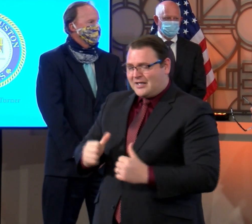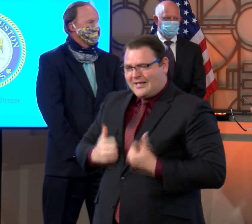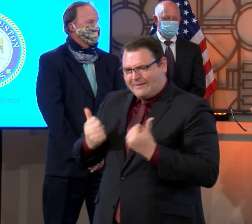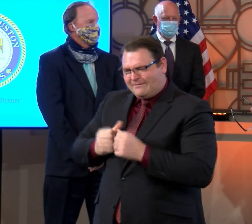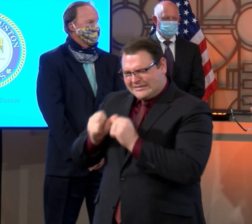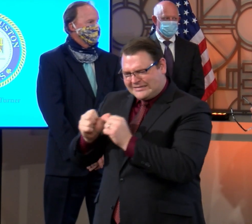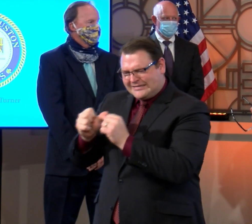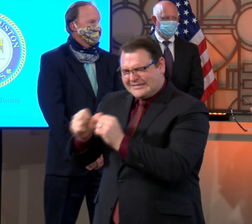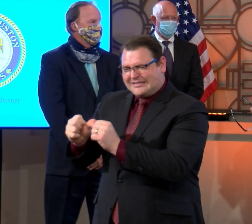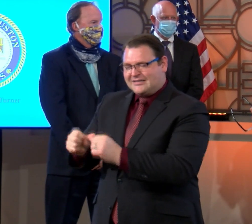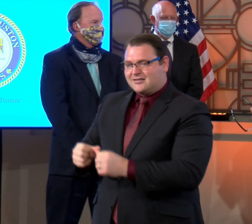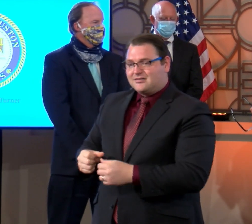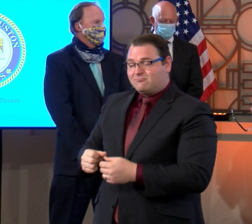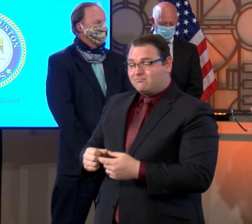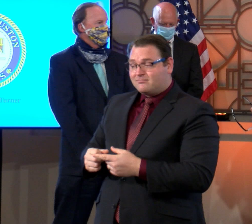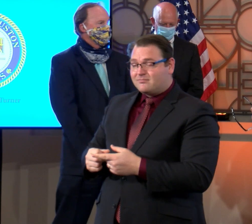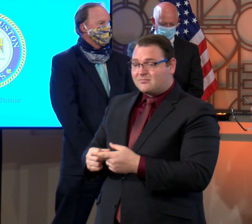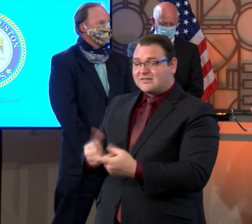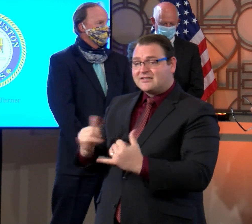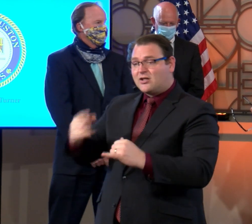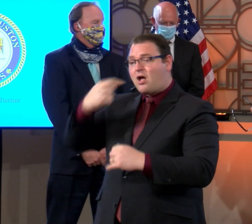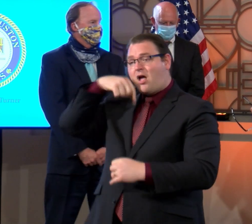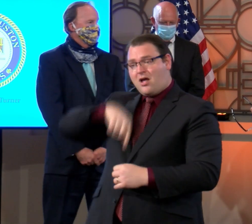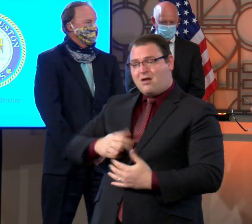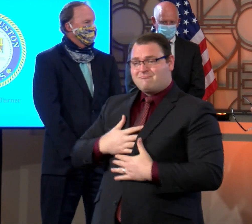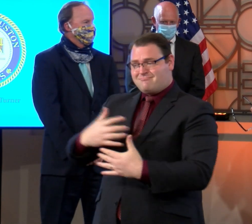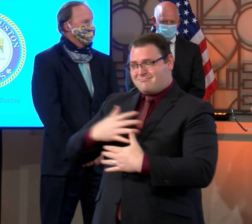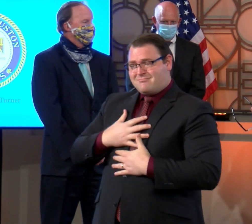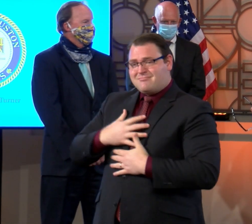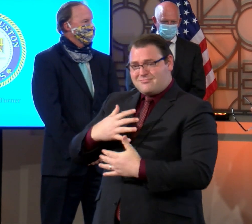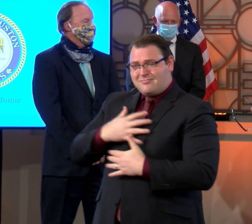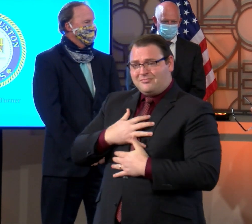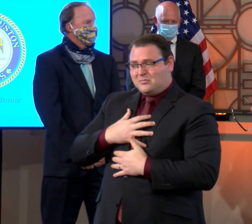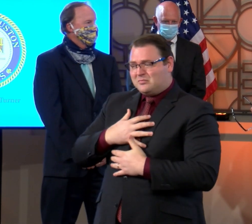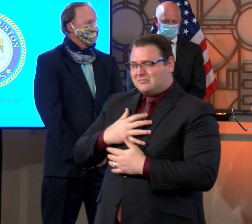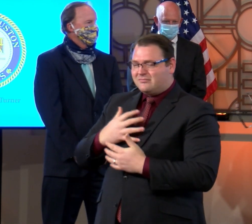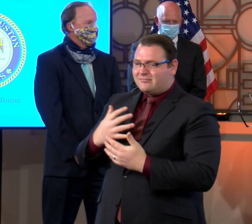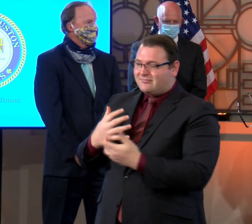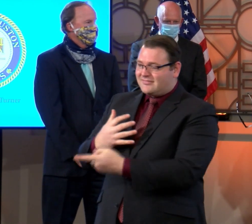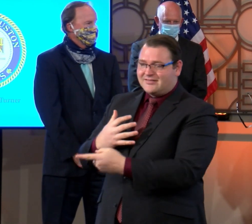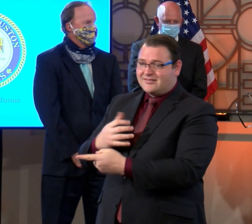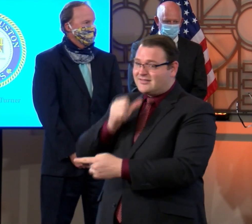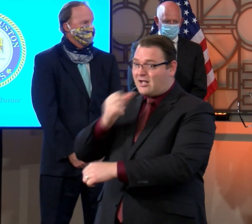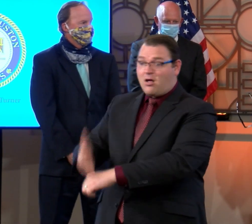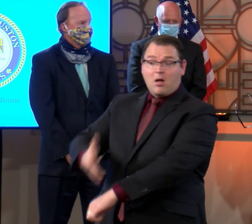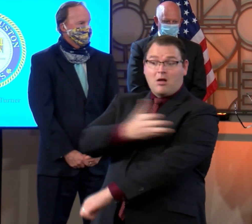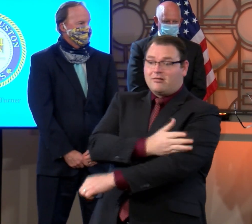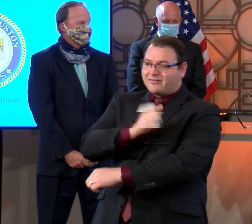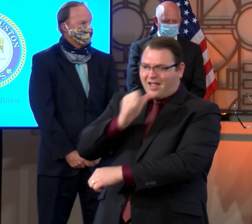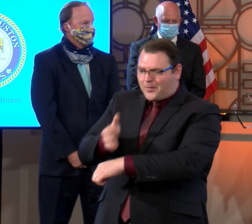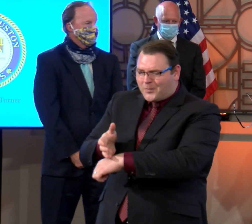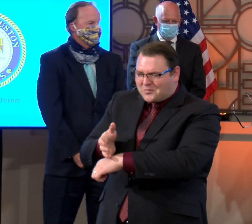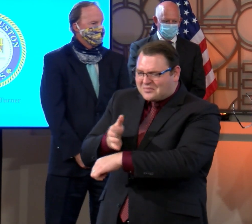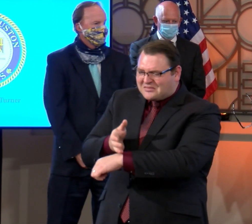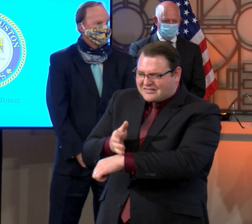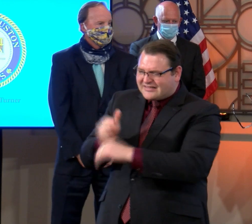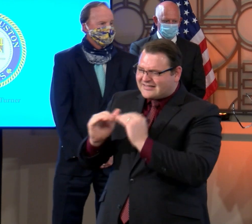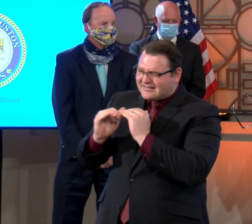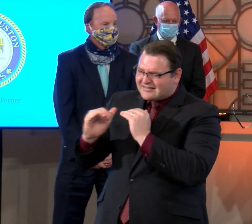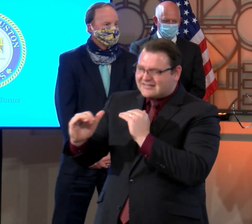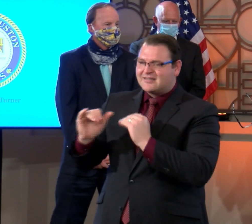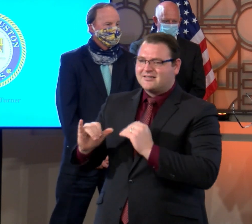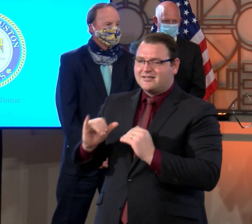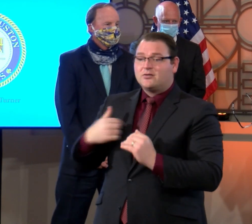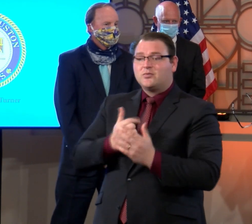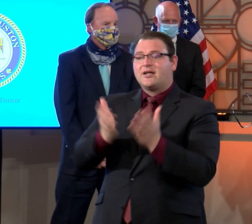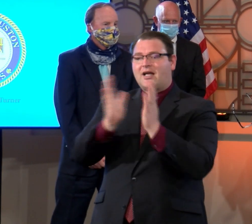fight left in him, but he's not out of the woods, and we're just asking for people to continue to pray for Ray and his family, and we